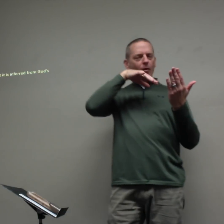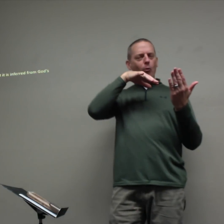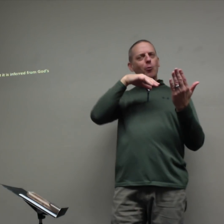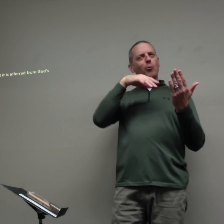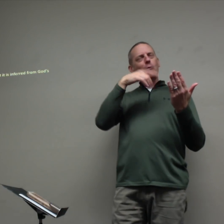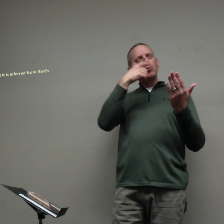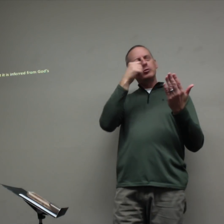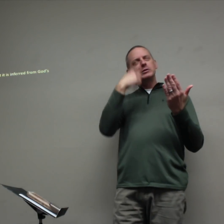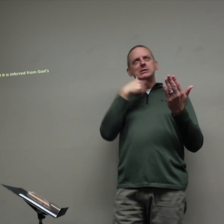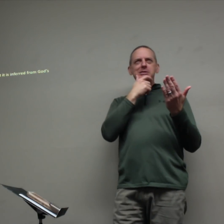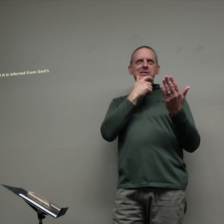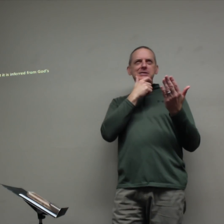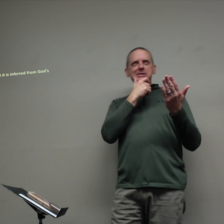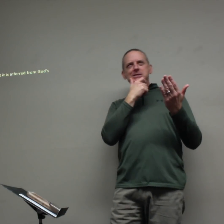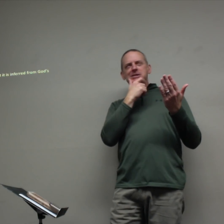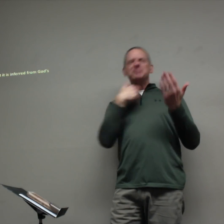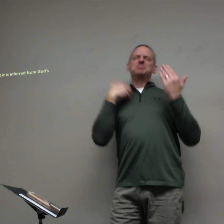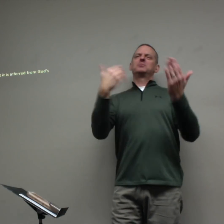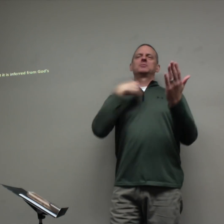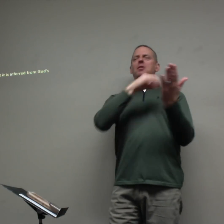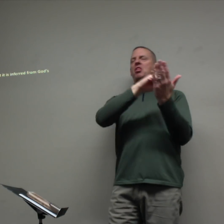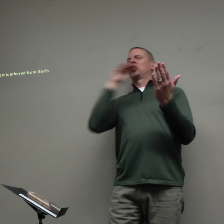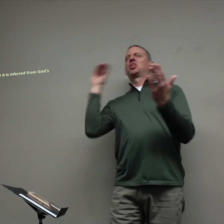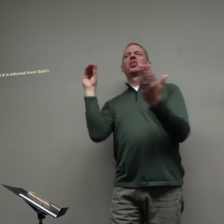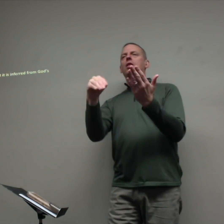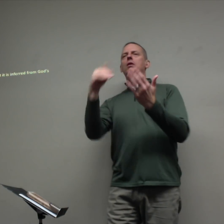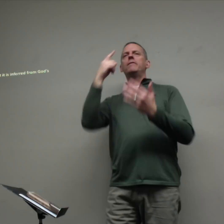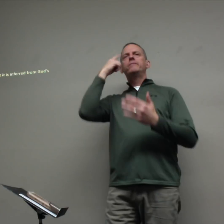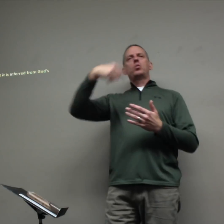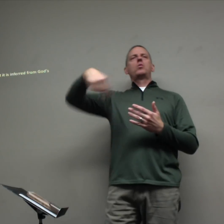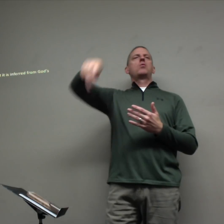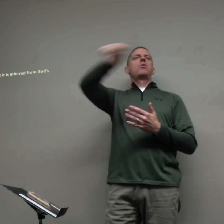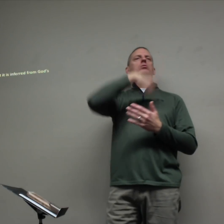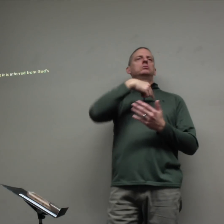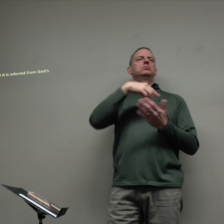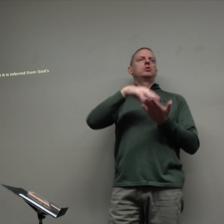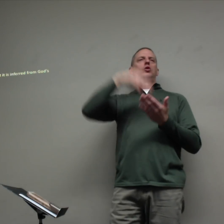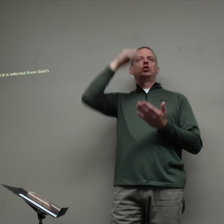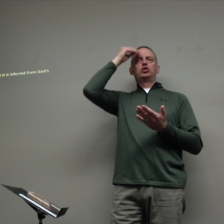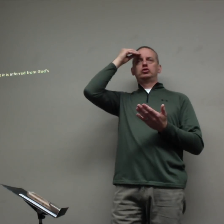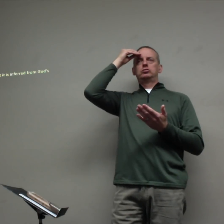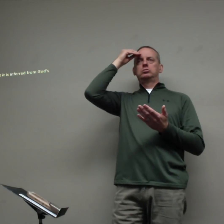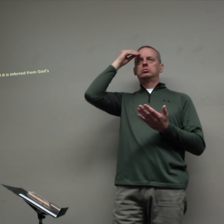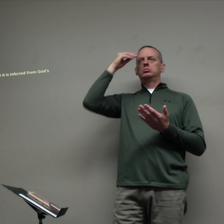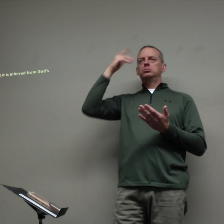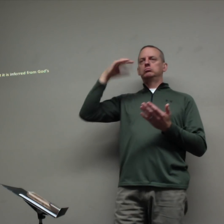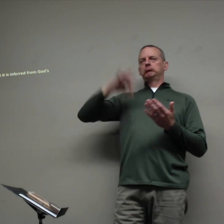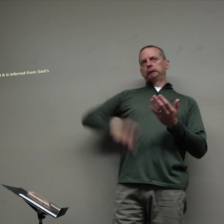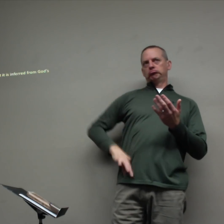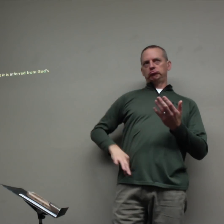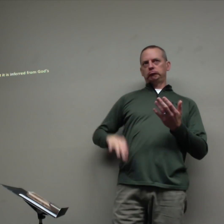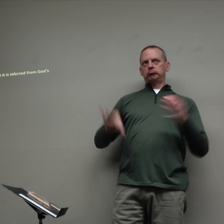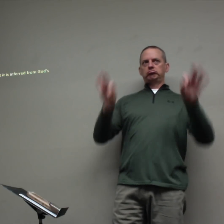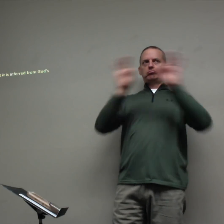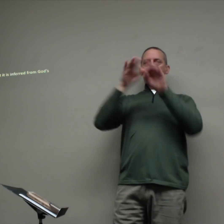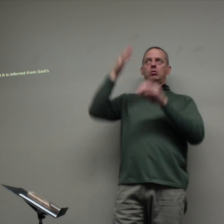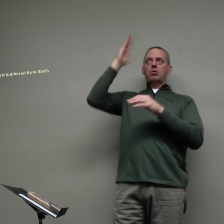I was studying this interesting, so I decided to put this in this beautiful sermon so you guys can remember it from